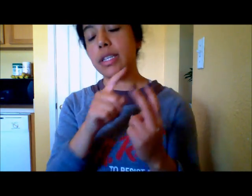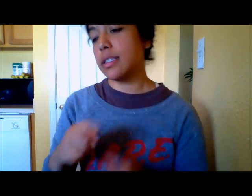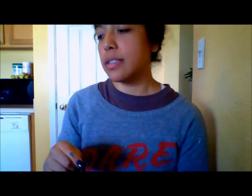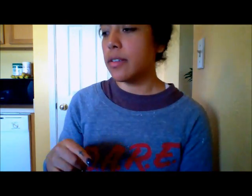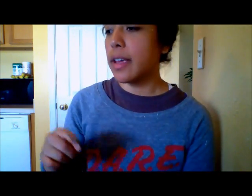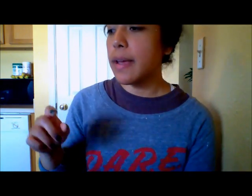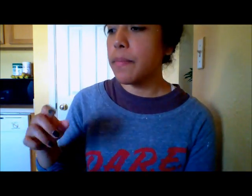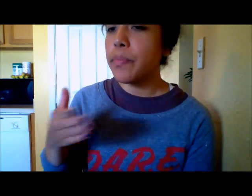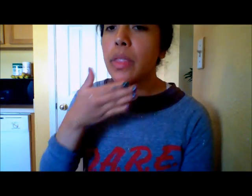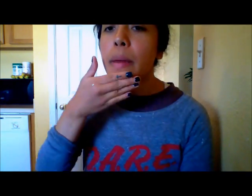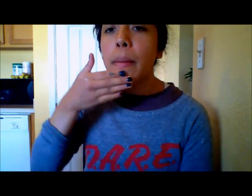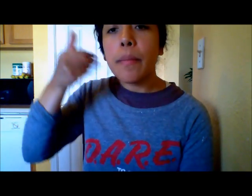choice. Okay.